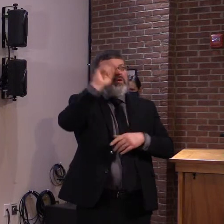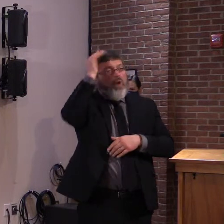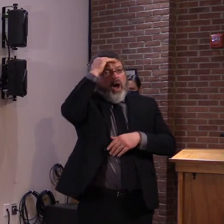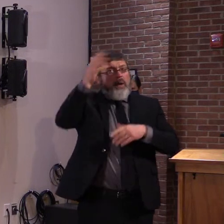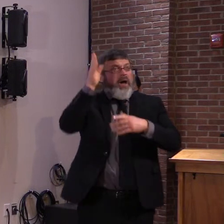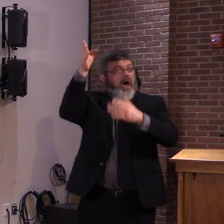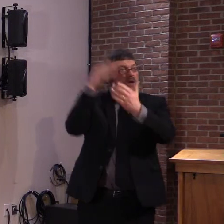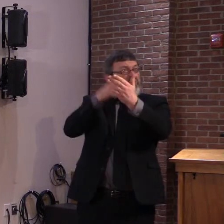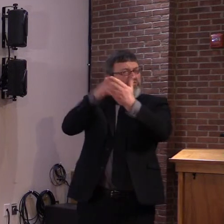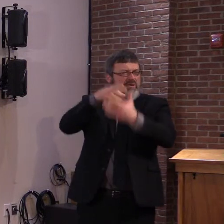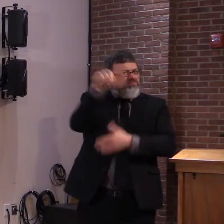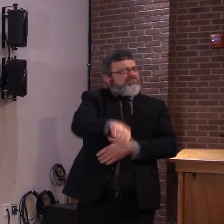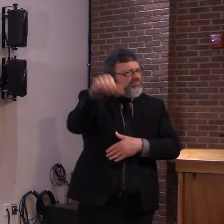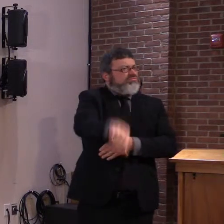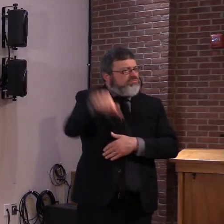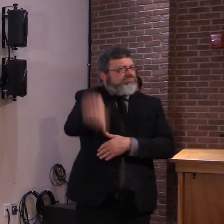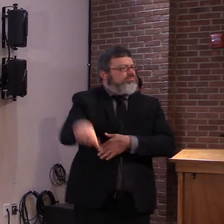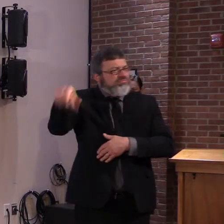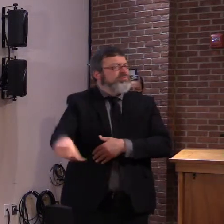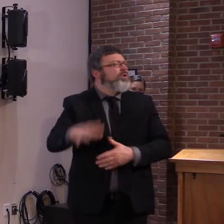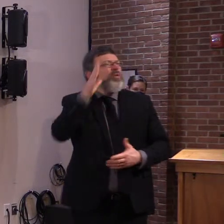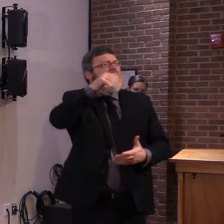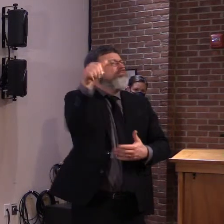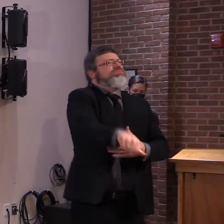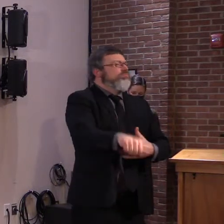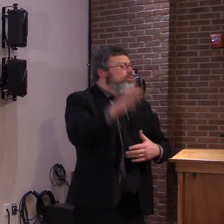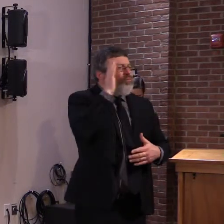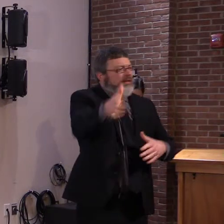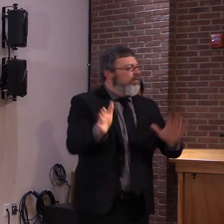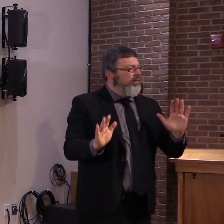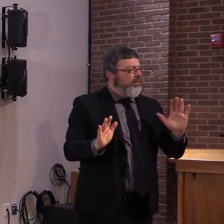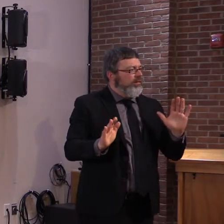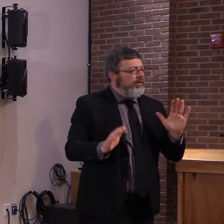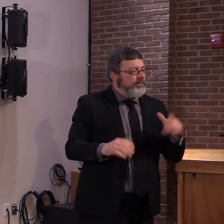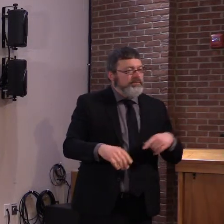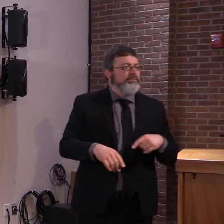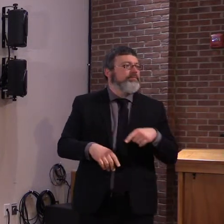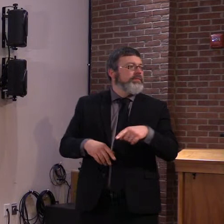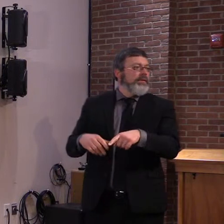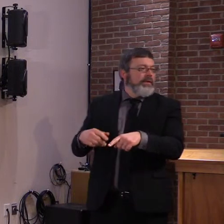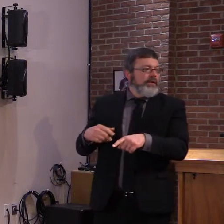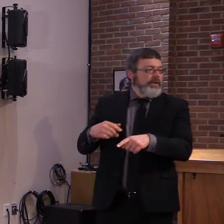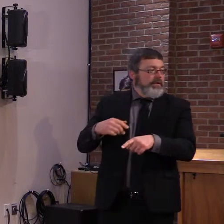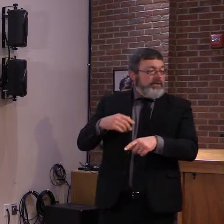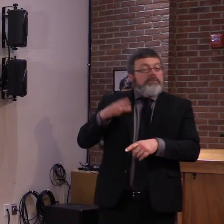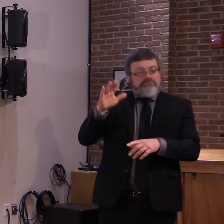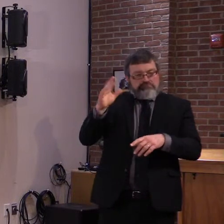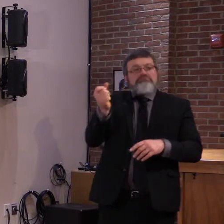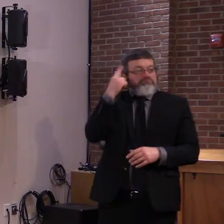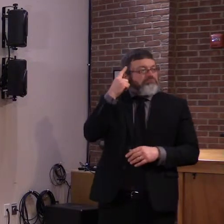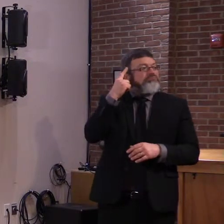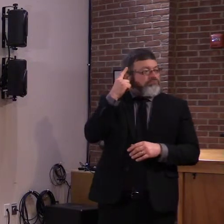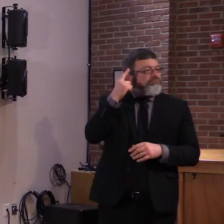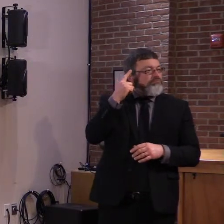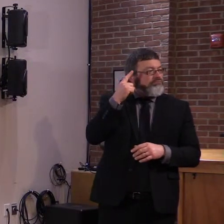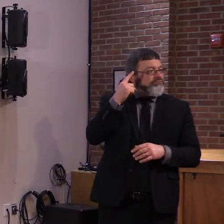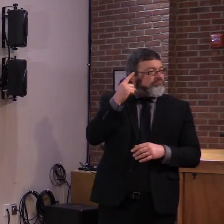Thank you. And I understand Peter Hirschfeld was disconnected, but should be back on the line. Peter?